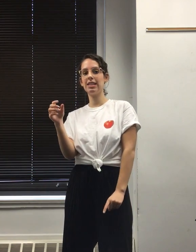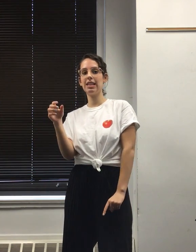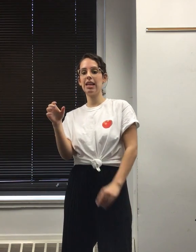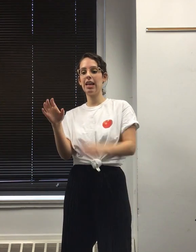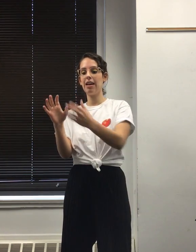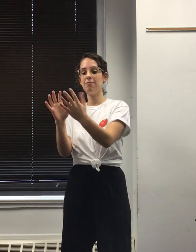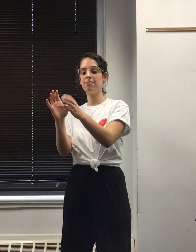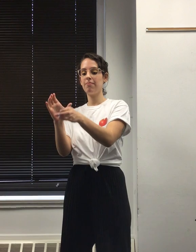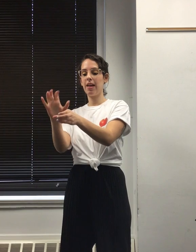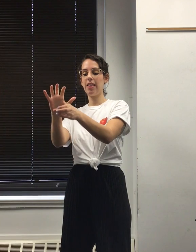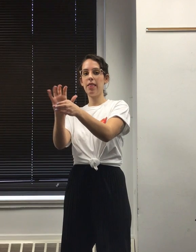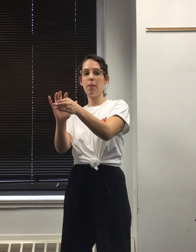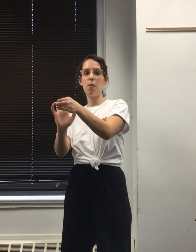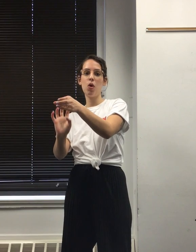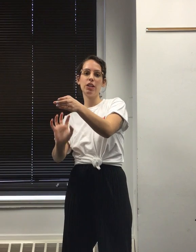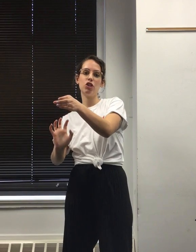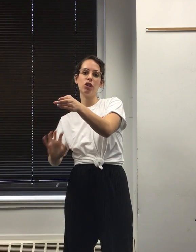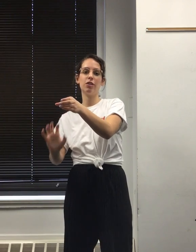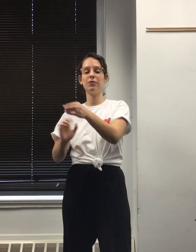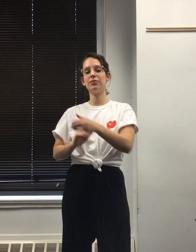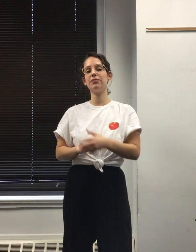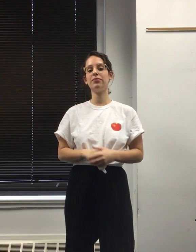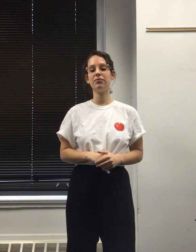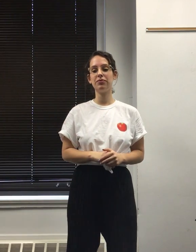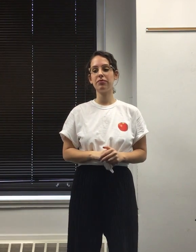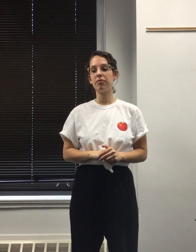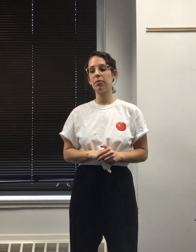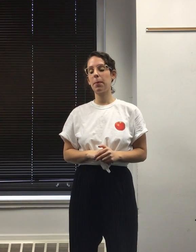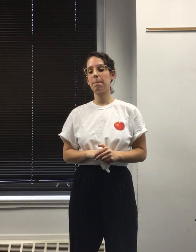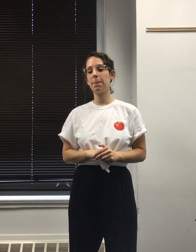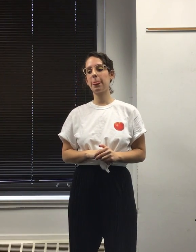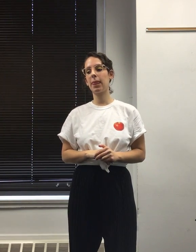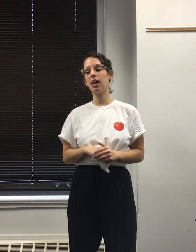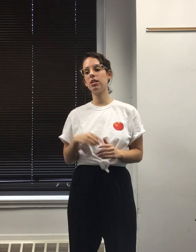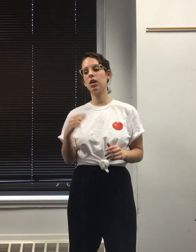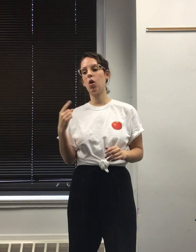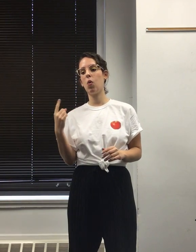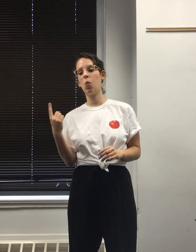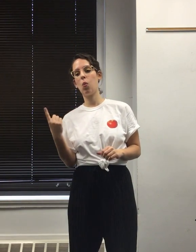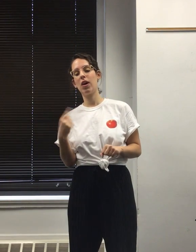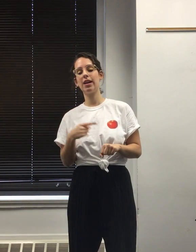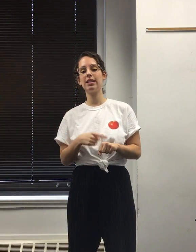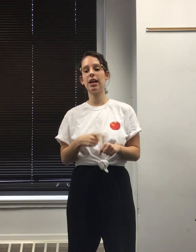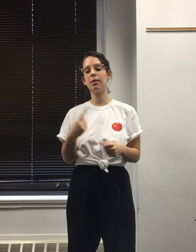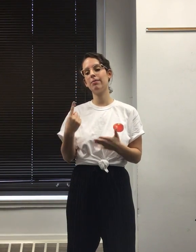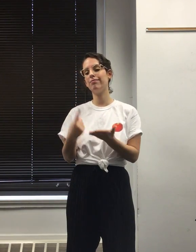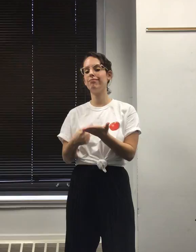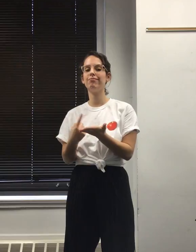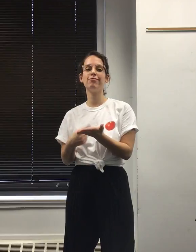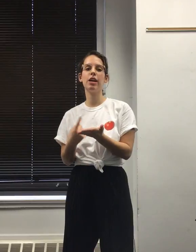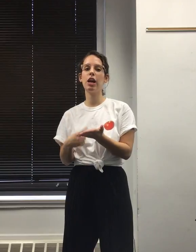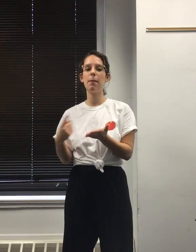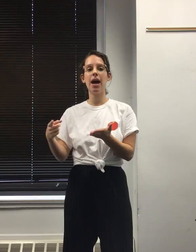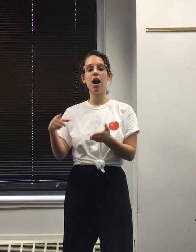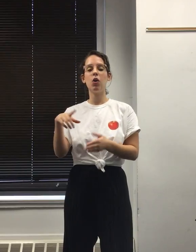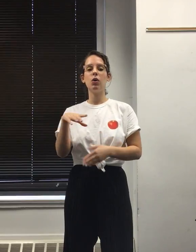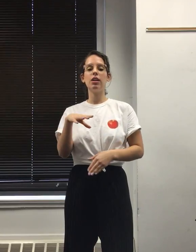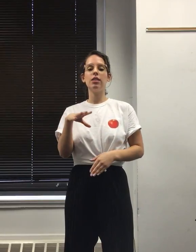this, we'll do it here slowly. One time I was talking about condensation with these fourth grade kids, and I asked them, I told them, here's a glass, it's got